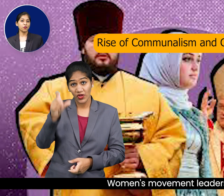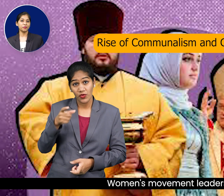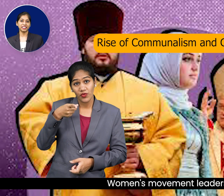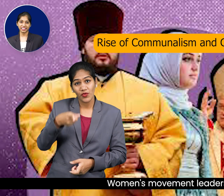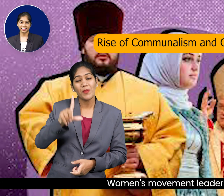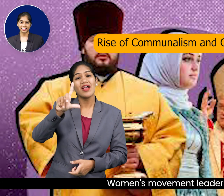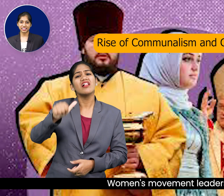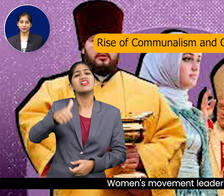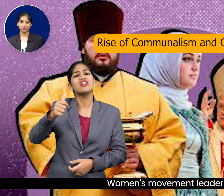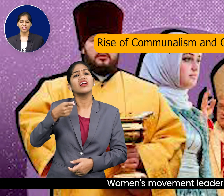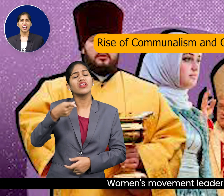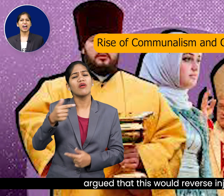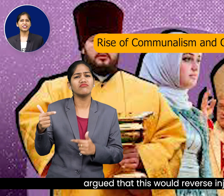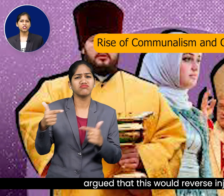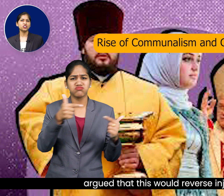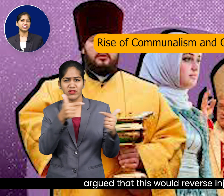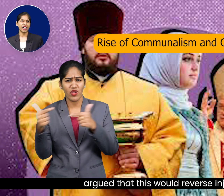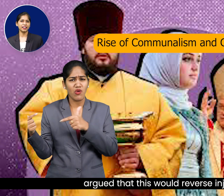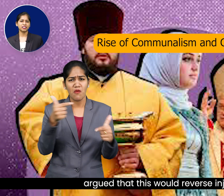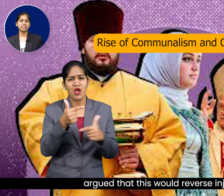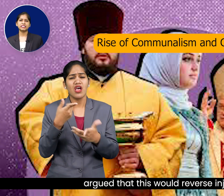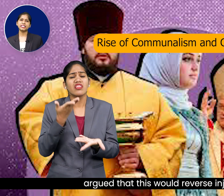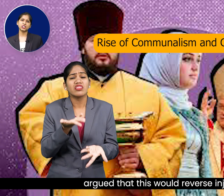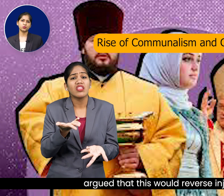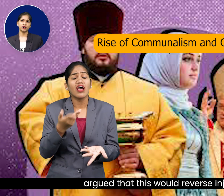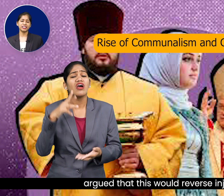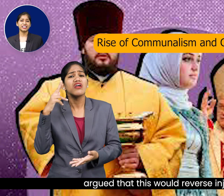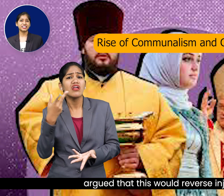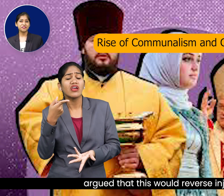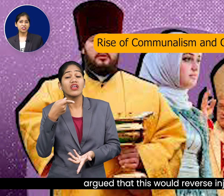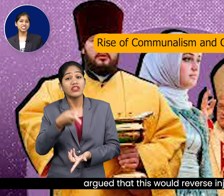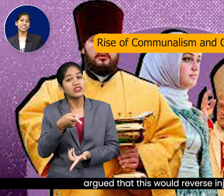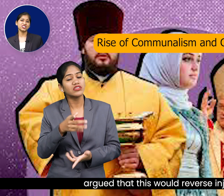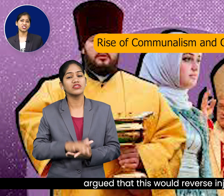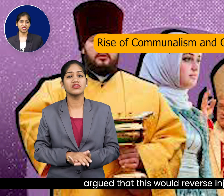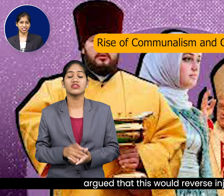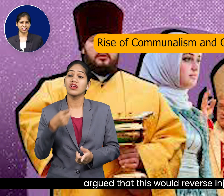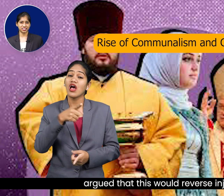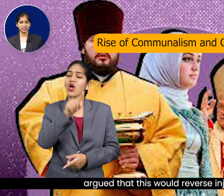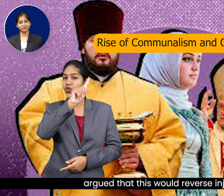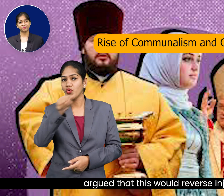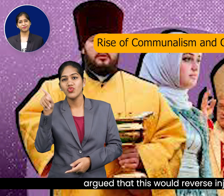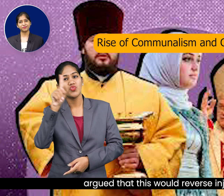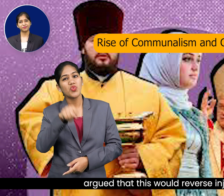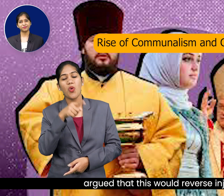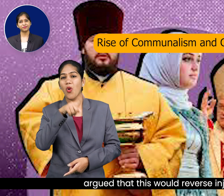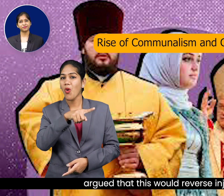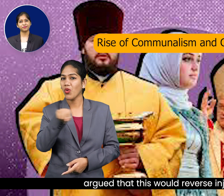Women's movement leaders argued that this would reverse injustice.